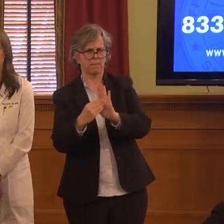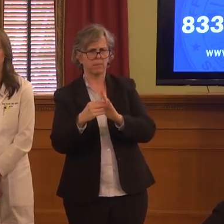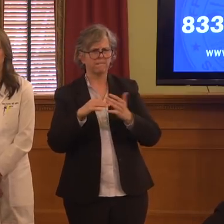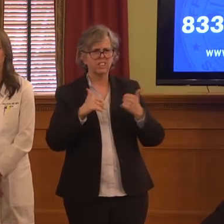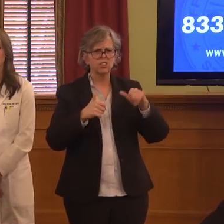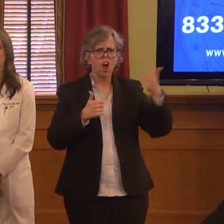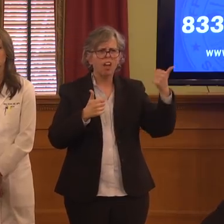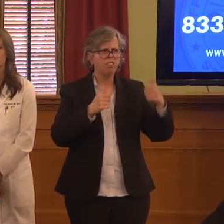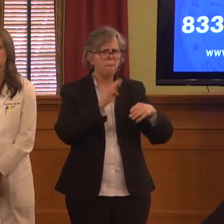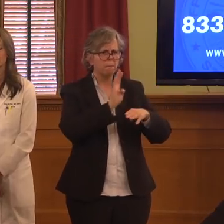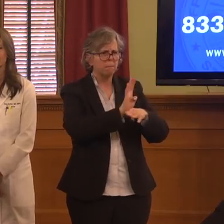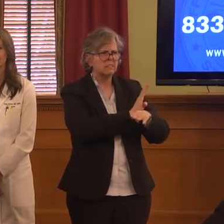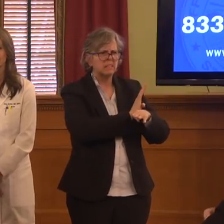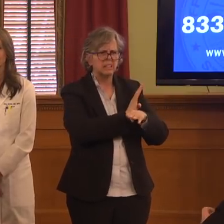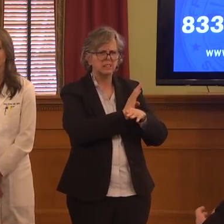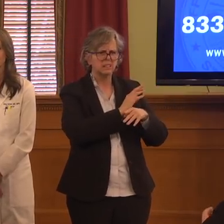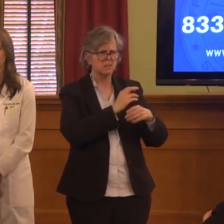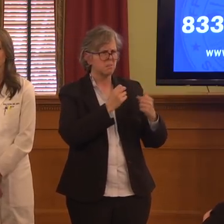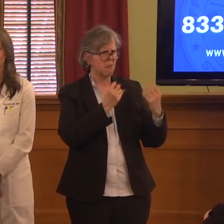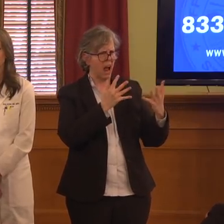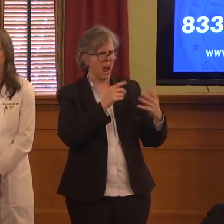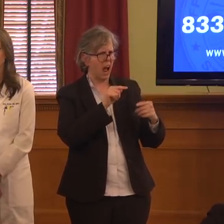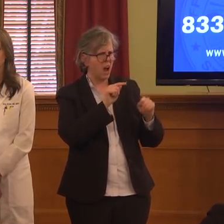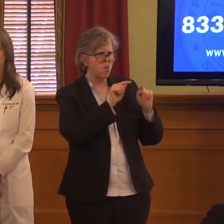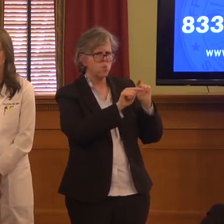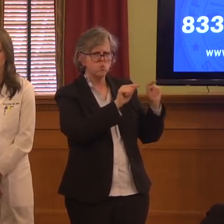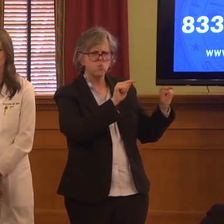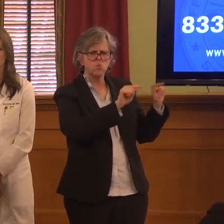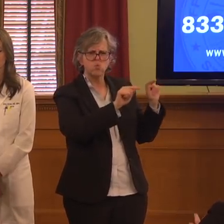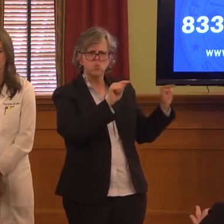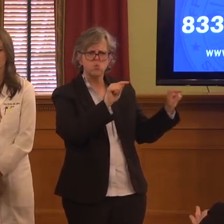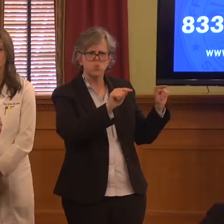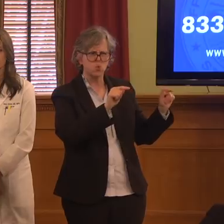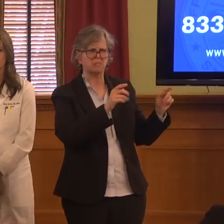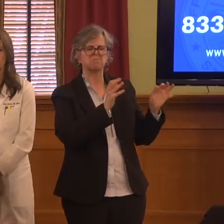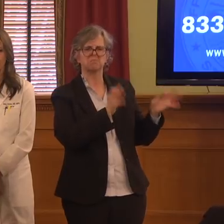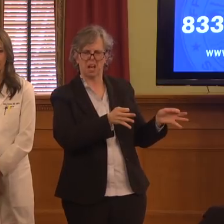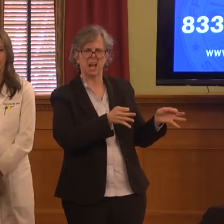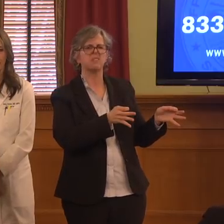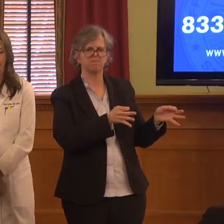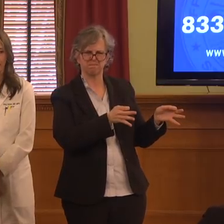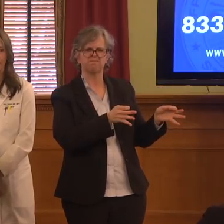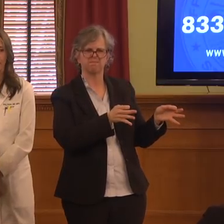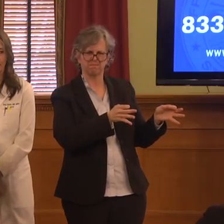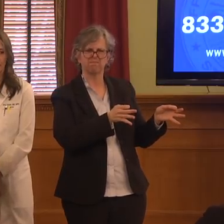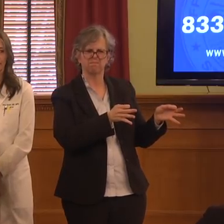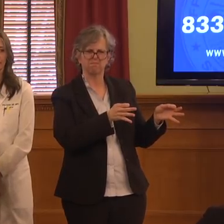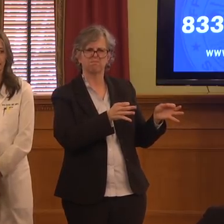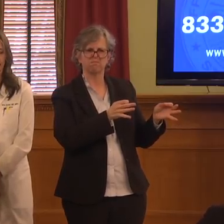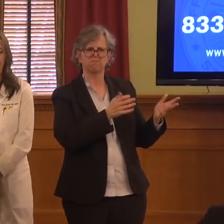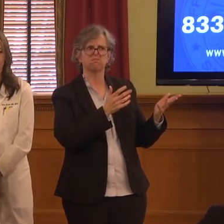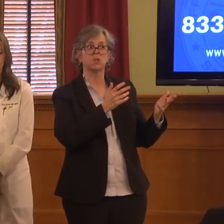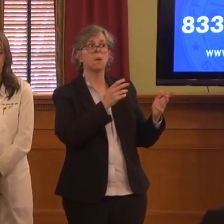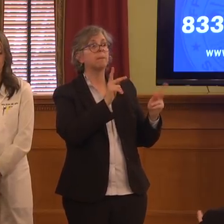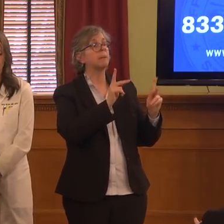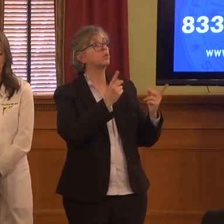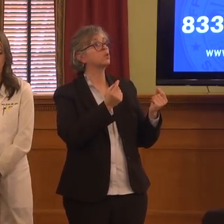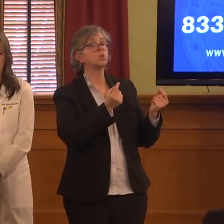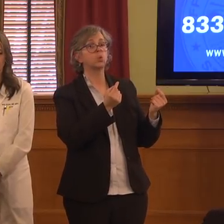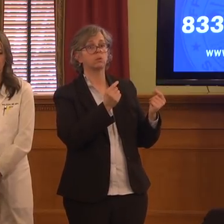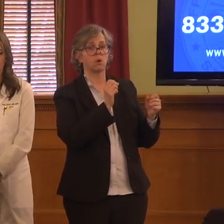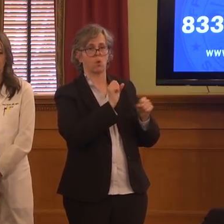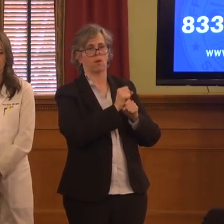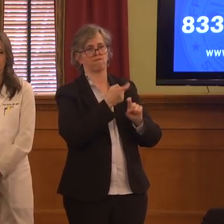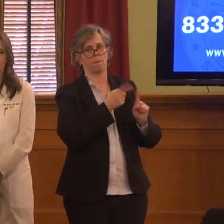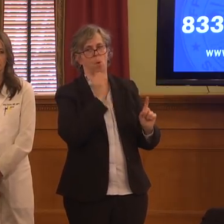by the hour I get an alert where a business has decided everyone should work from home. So I have instructed